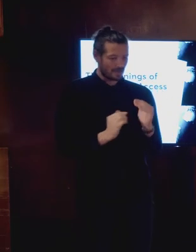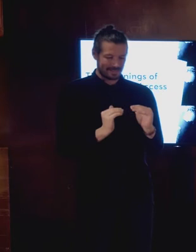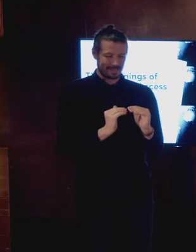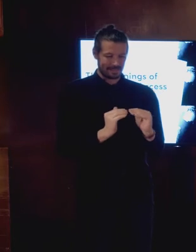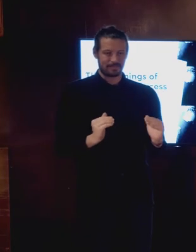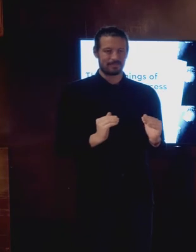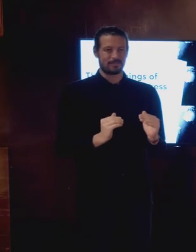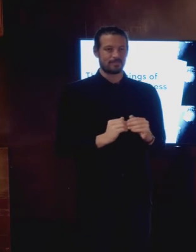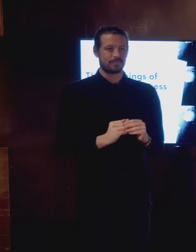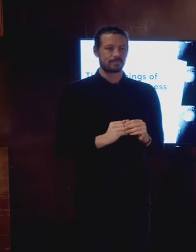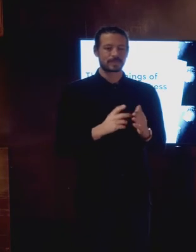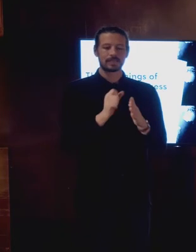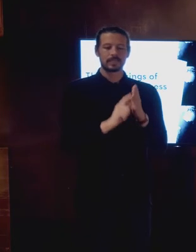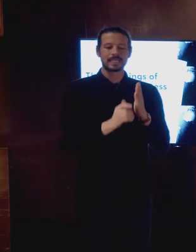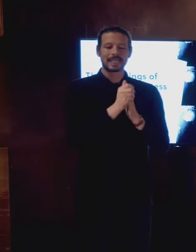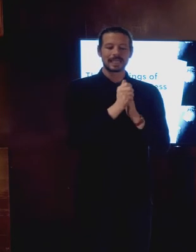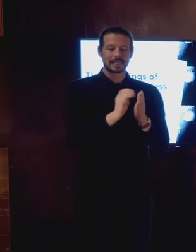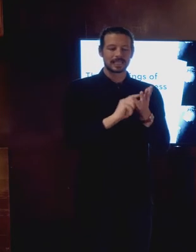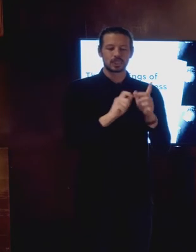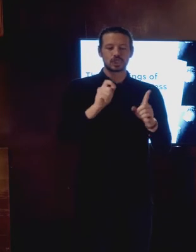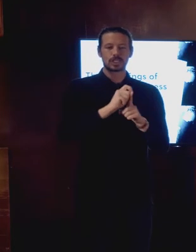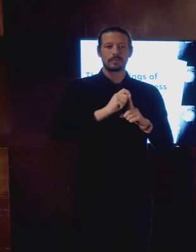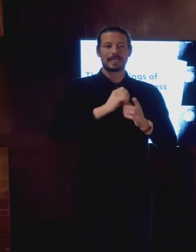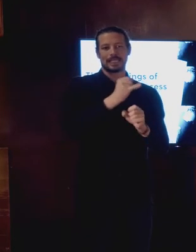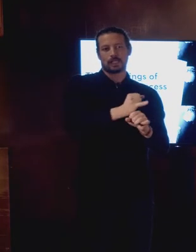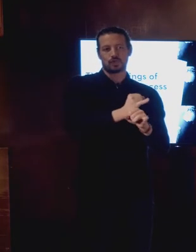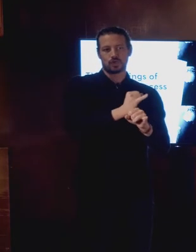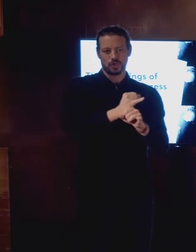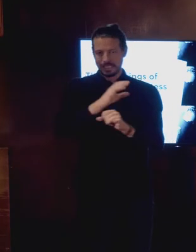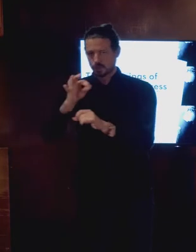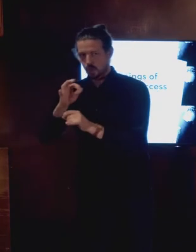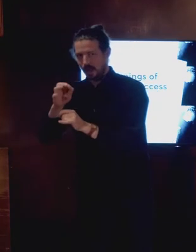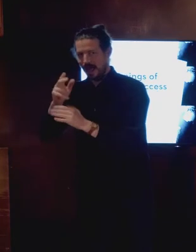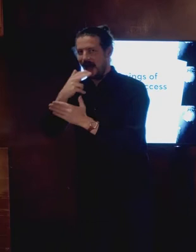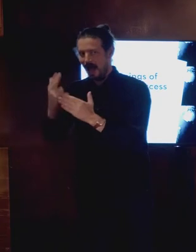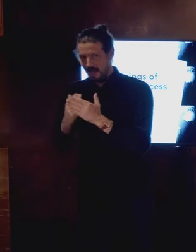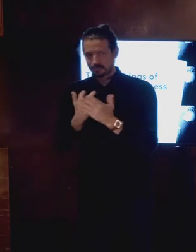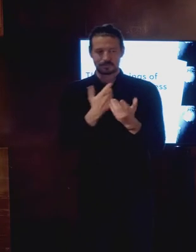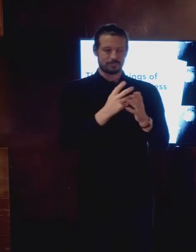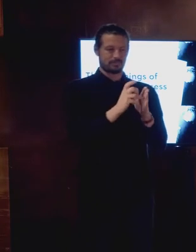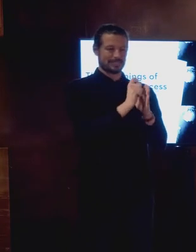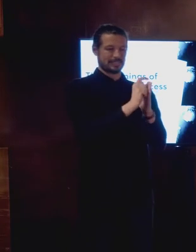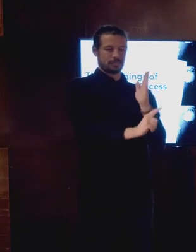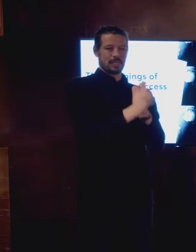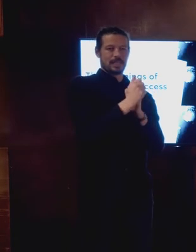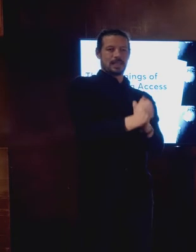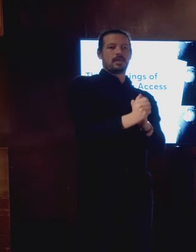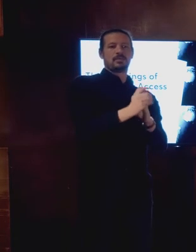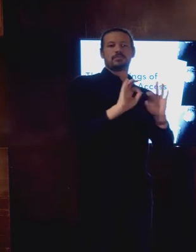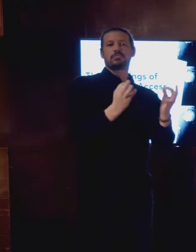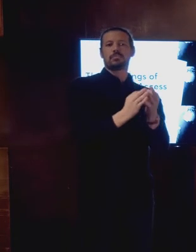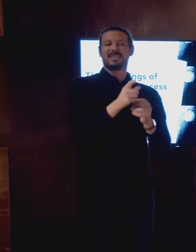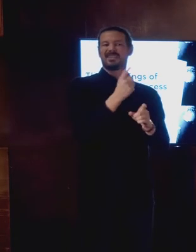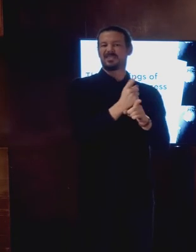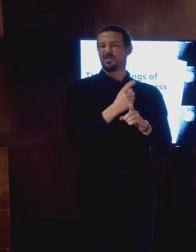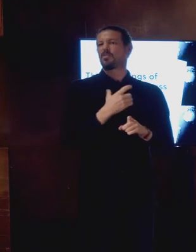The Disability Leadership Institute talks a lot about this. That's not an arts organisation but a disability-led leadership organisation. They talk about how it needs